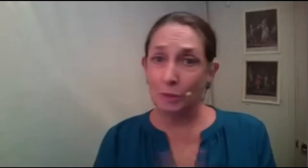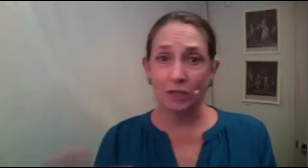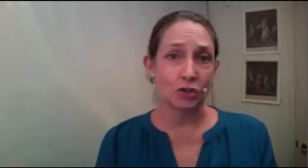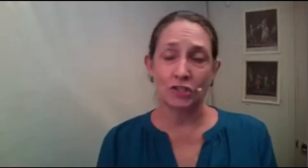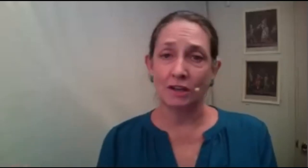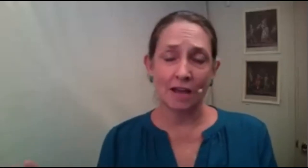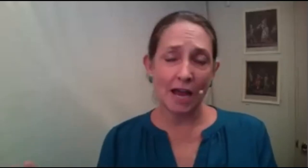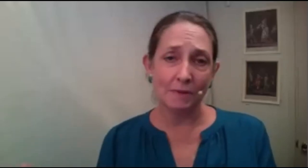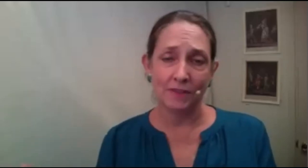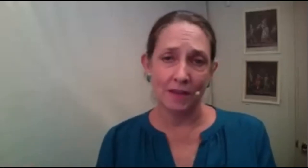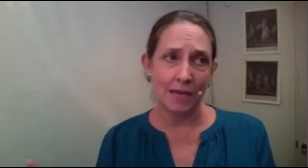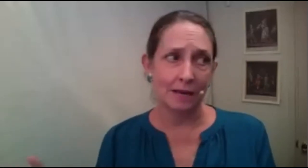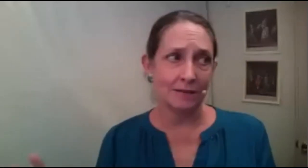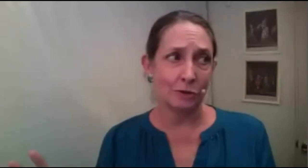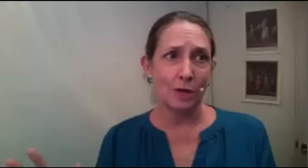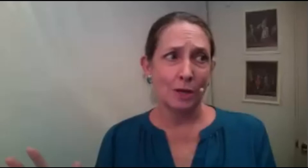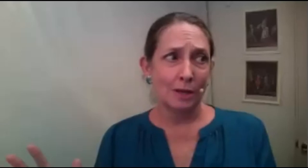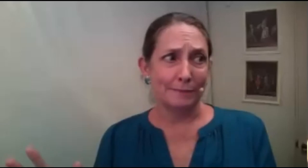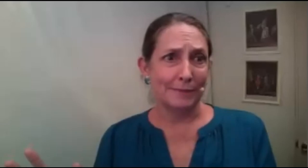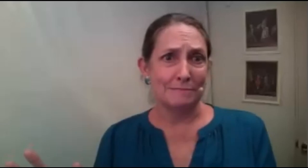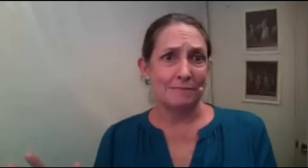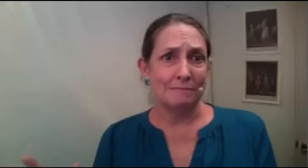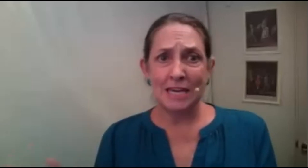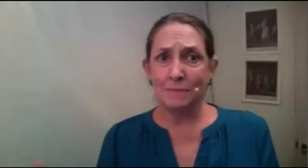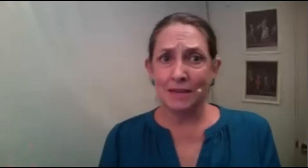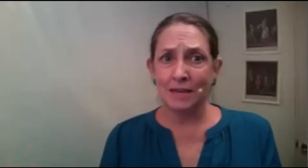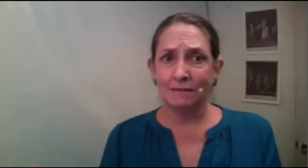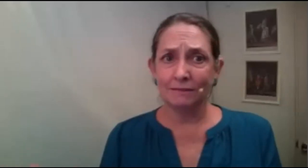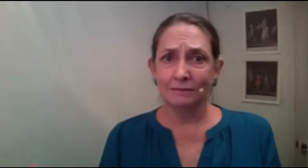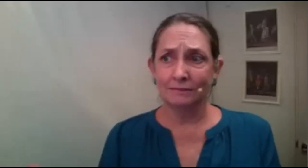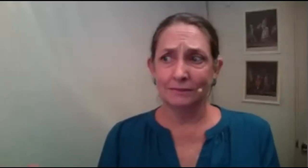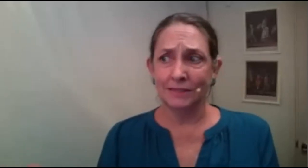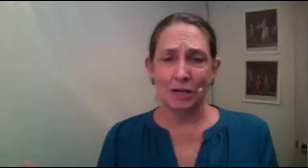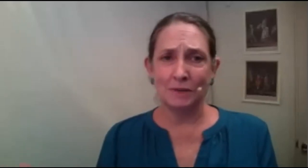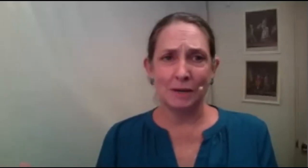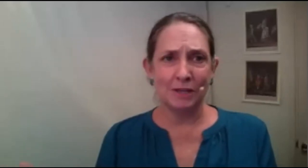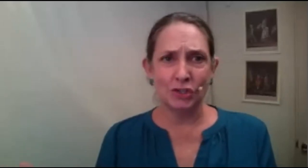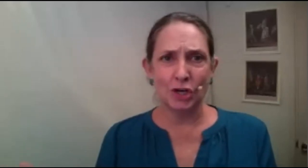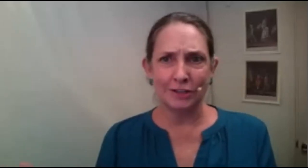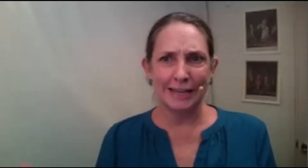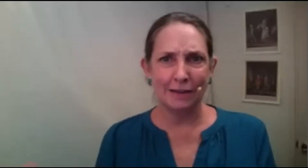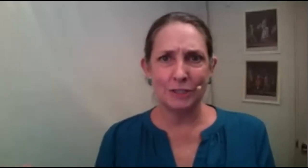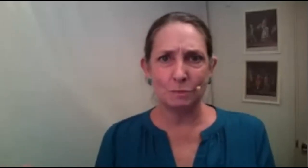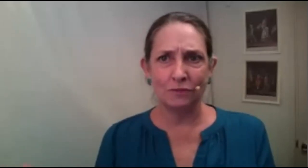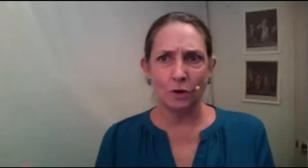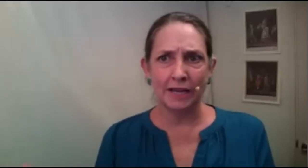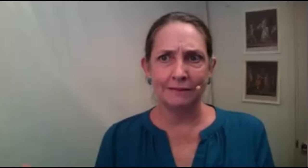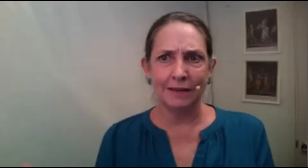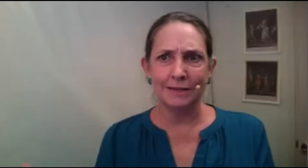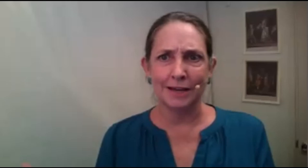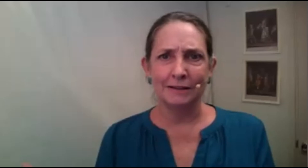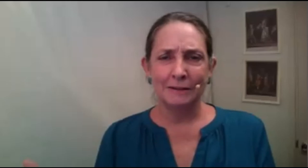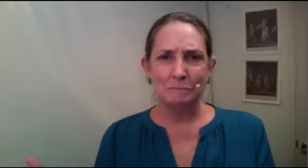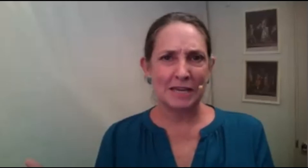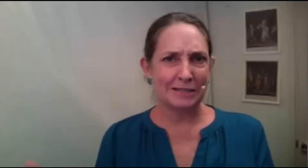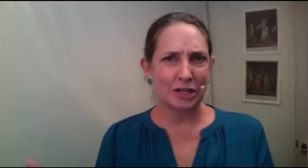new pictures on top of them. And so maybe there had been a picture on that canvas before Aunt Nellie